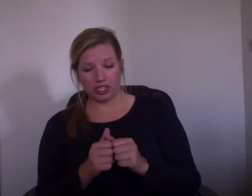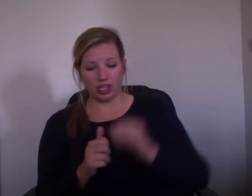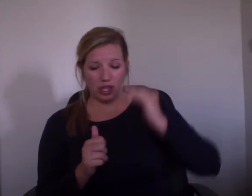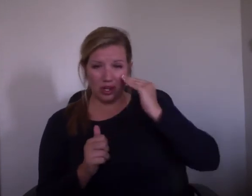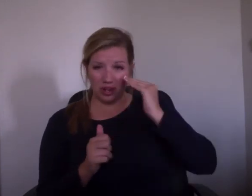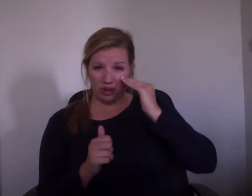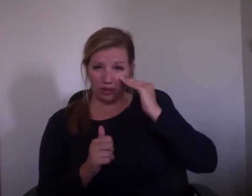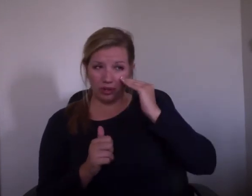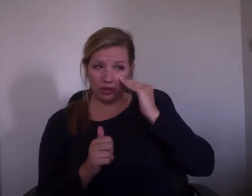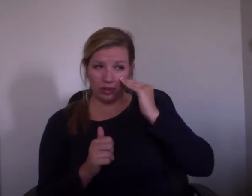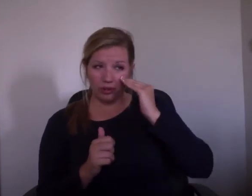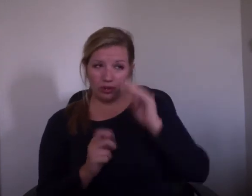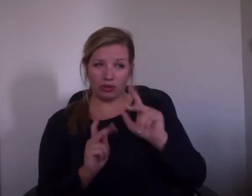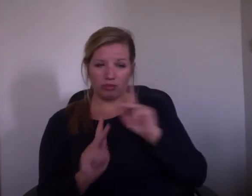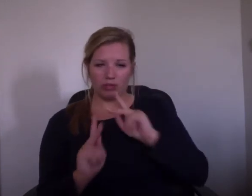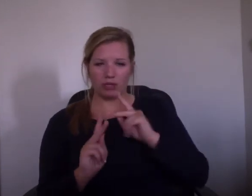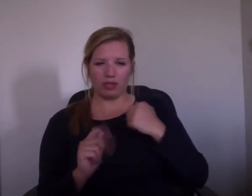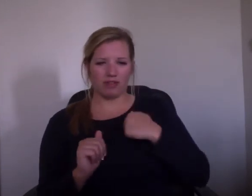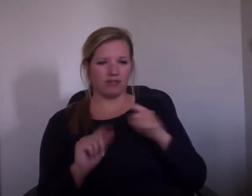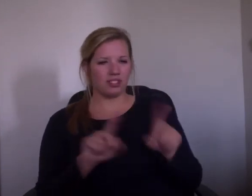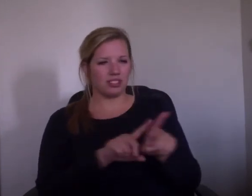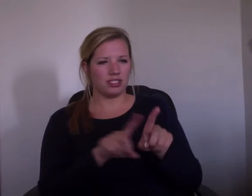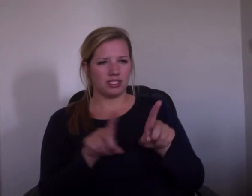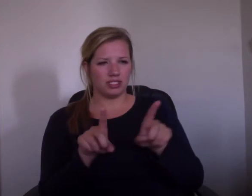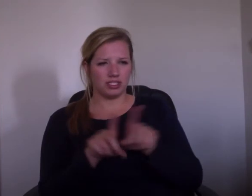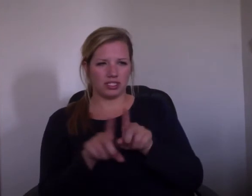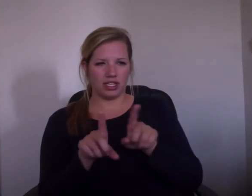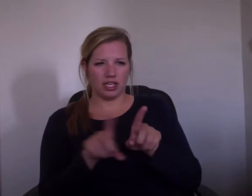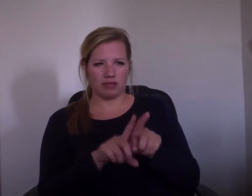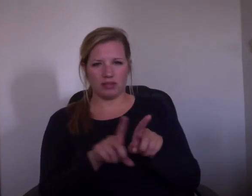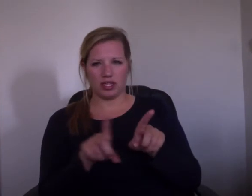troops, they kept getting the same party line, which was,